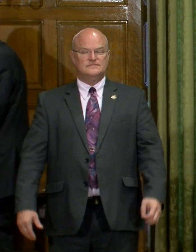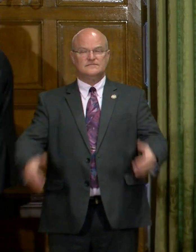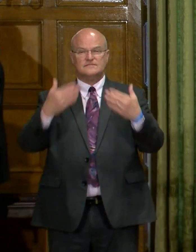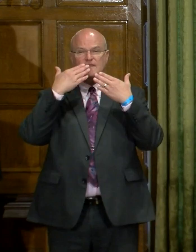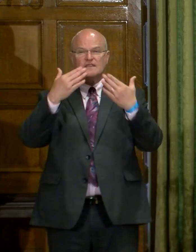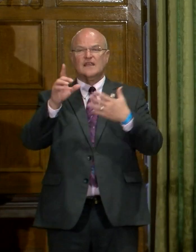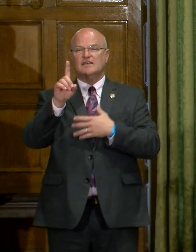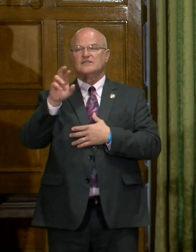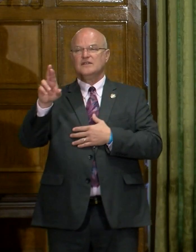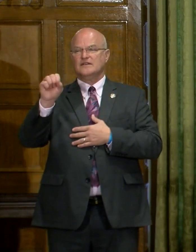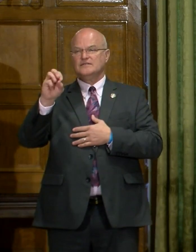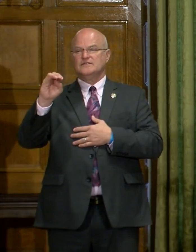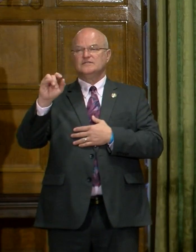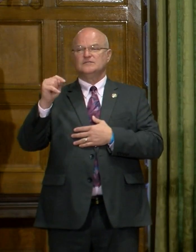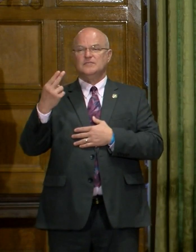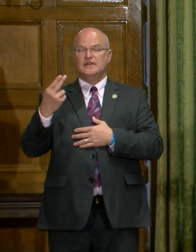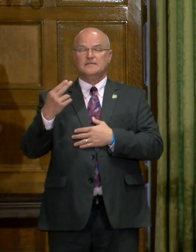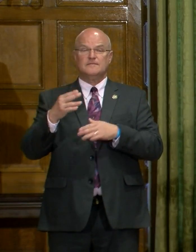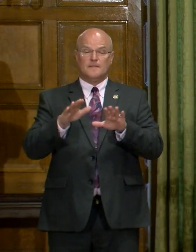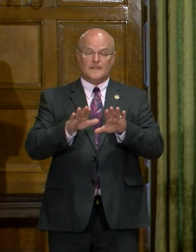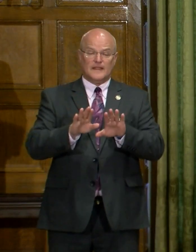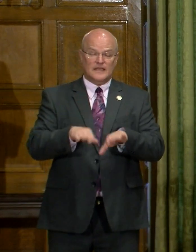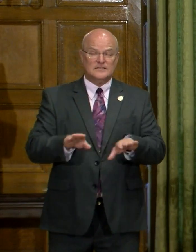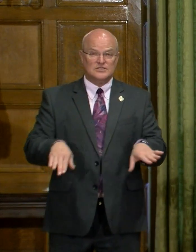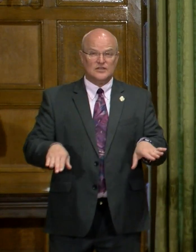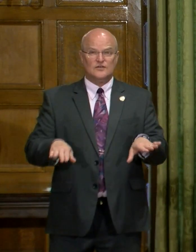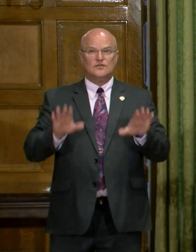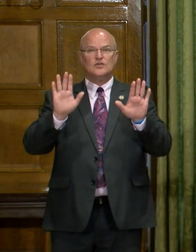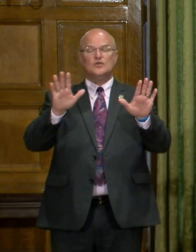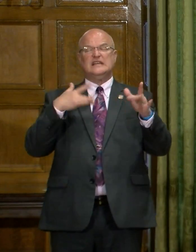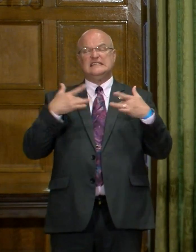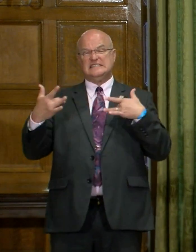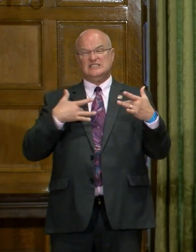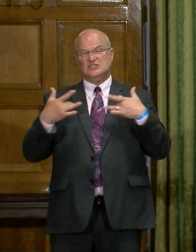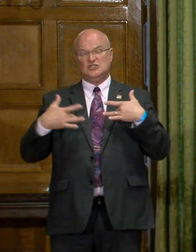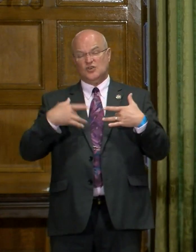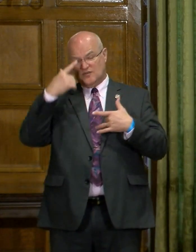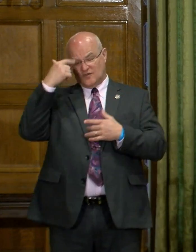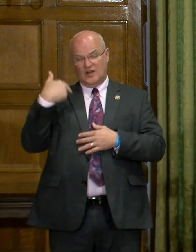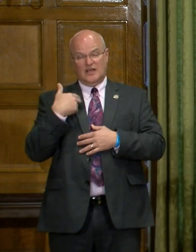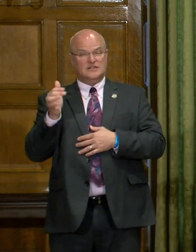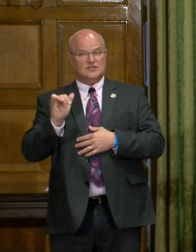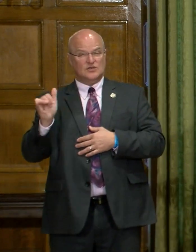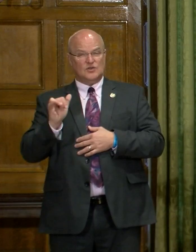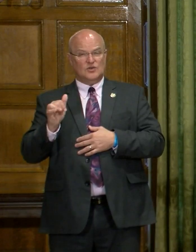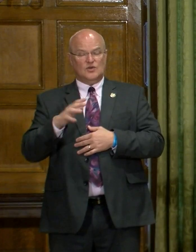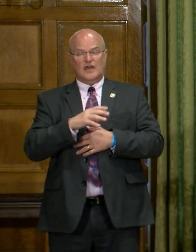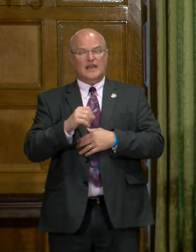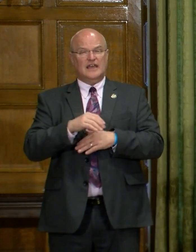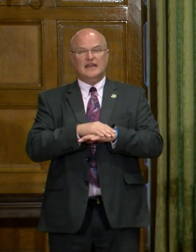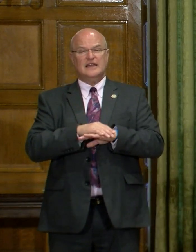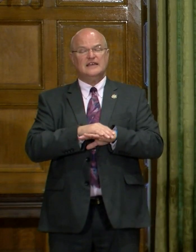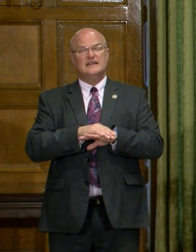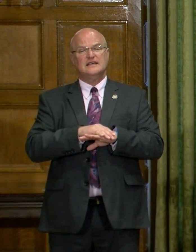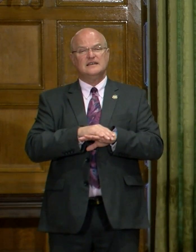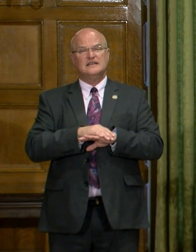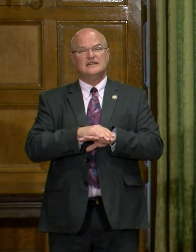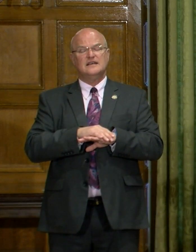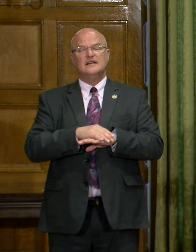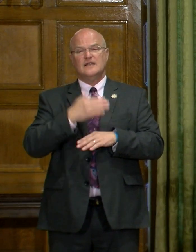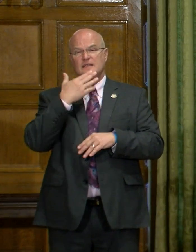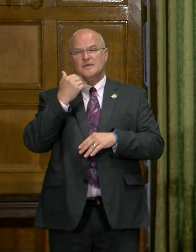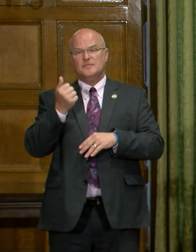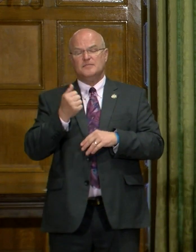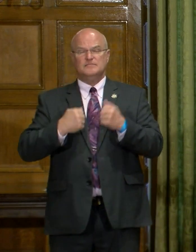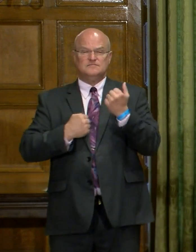Thank you, Dr. Smith. And children are a great concern during this time as well, and there hasn't been a a more